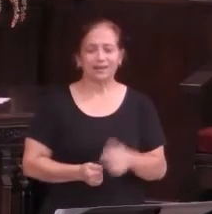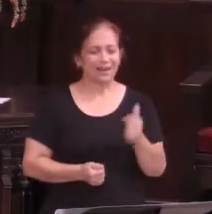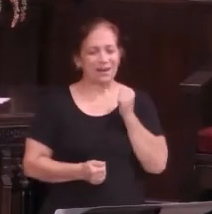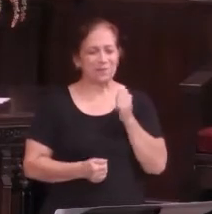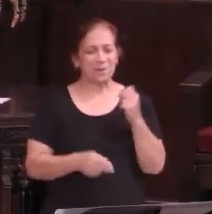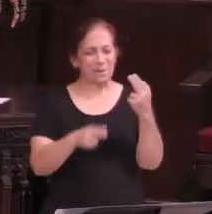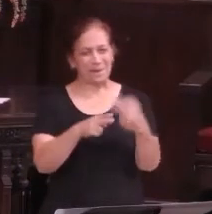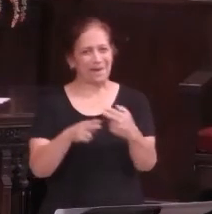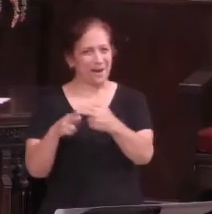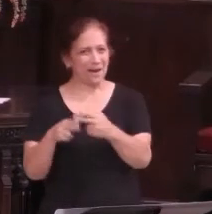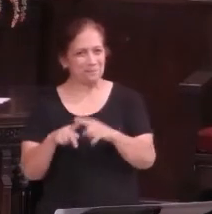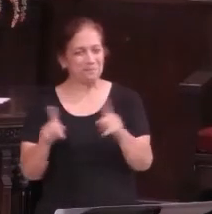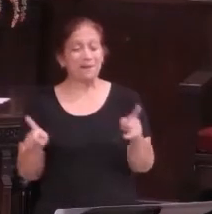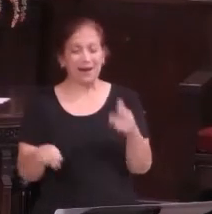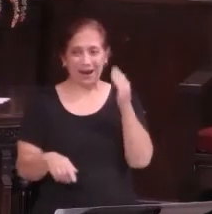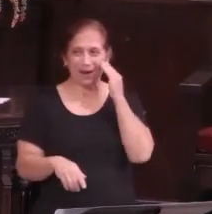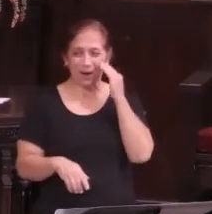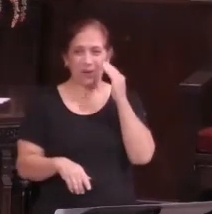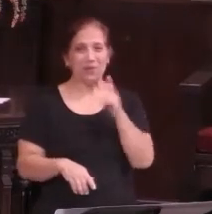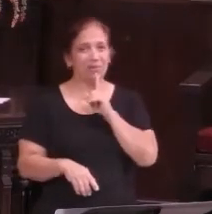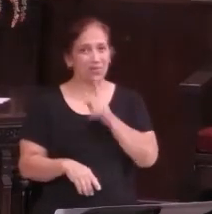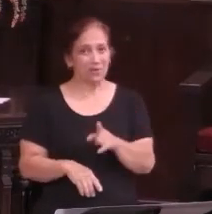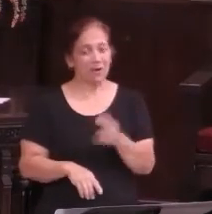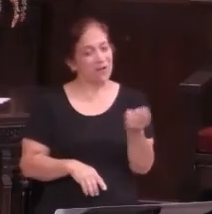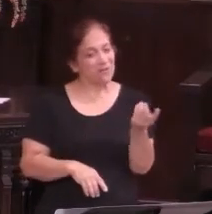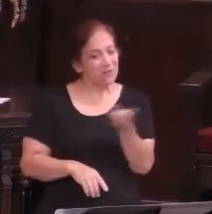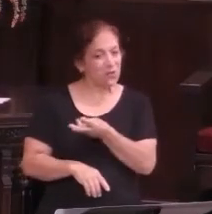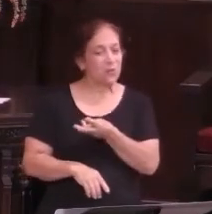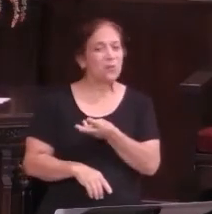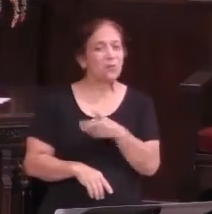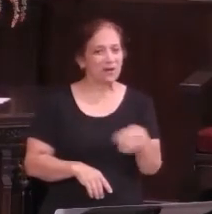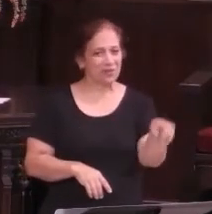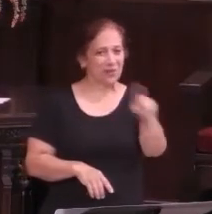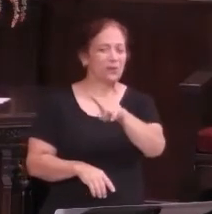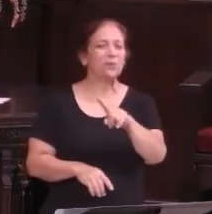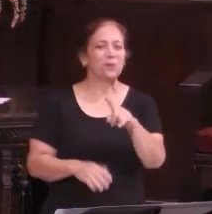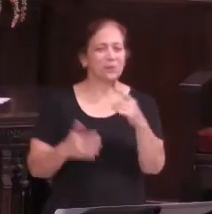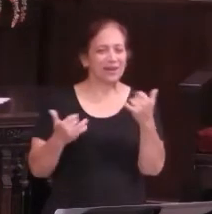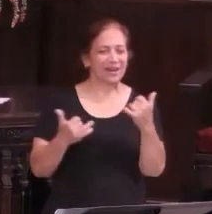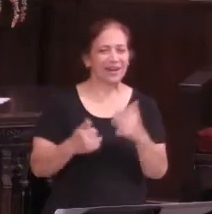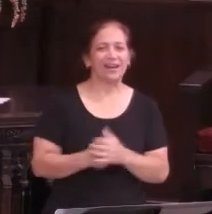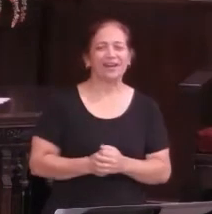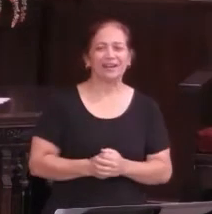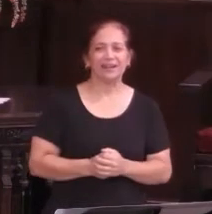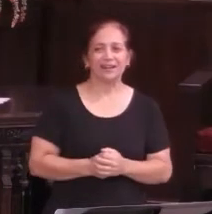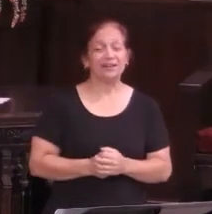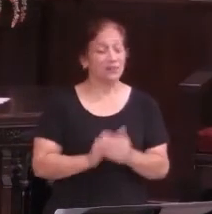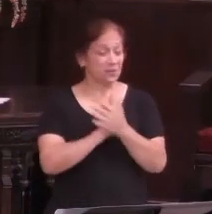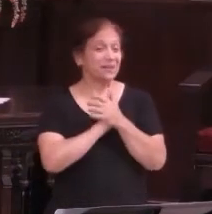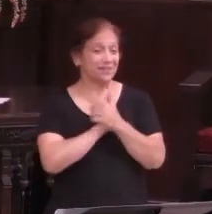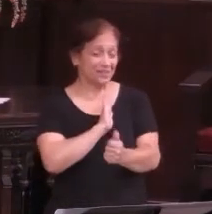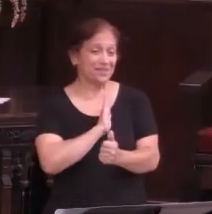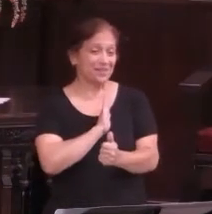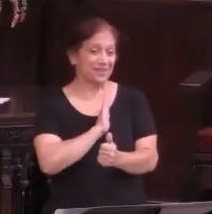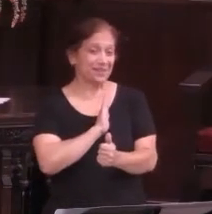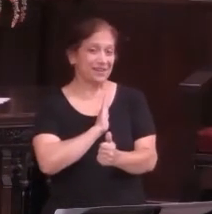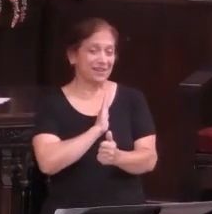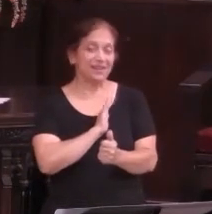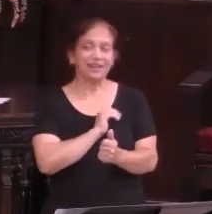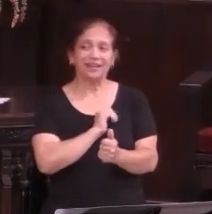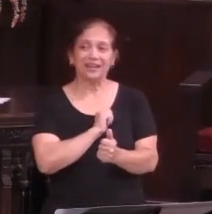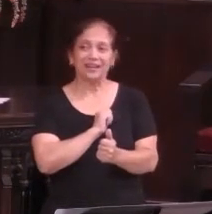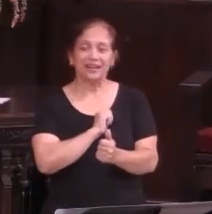name names, but I do know there are a few of you out there today who are pretty good at digging in